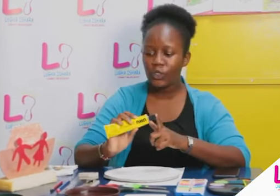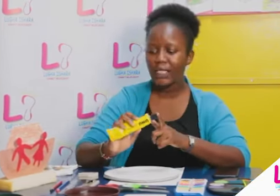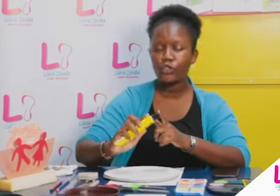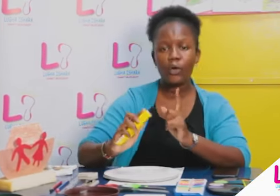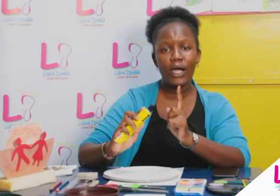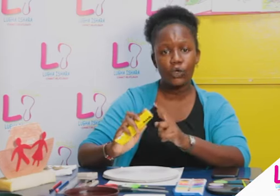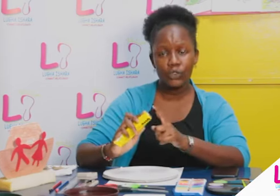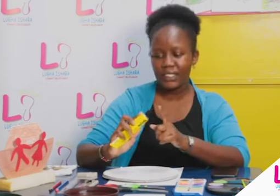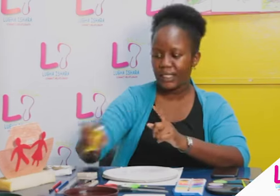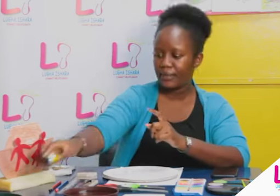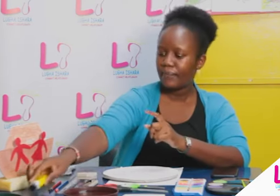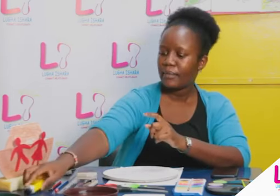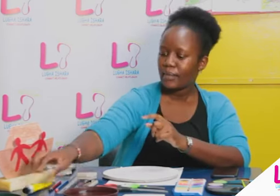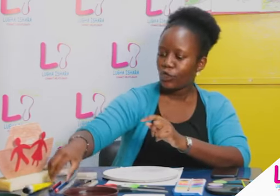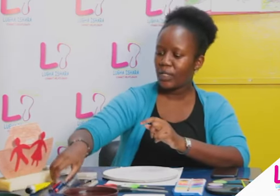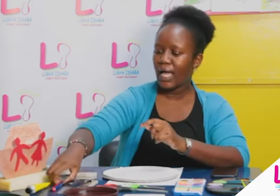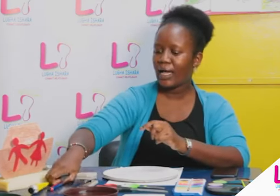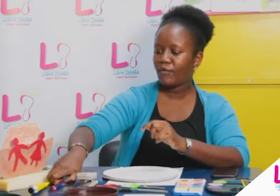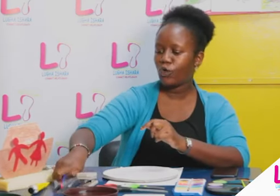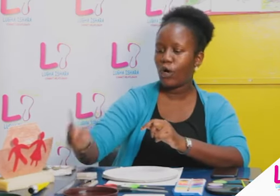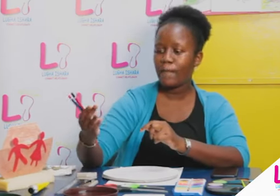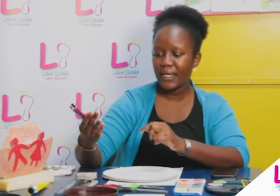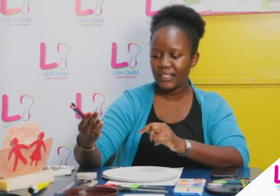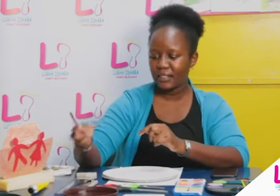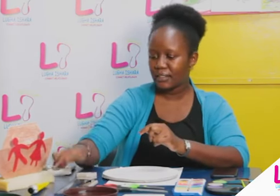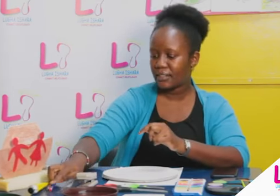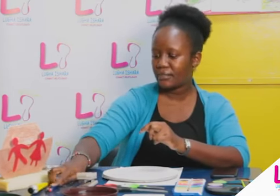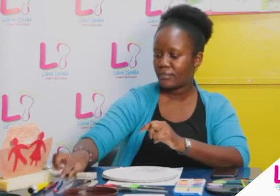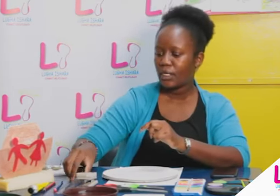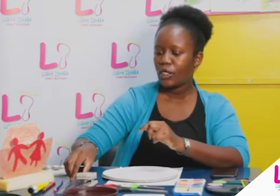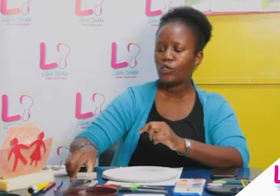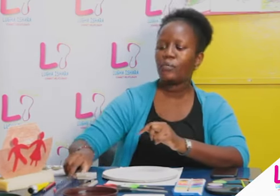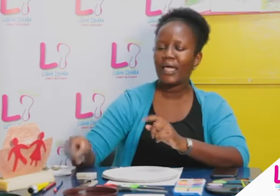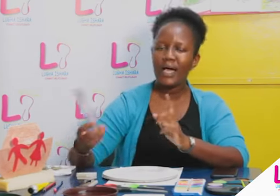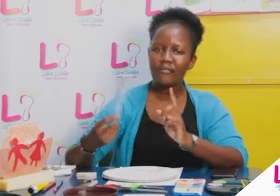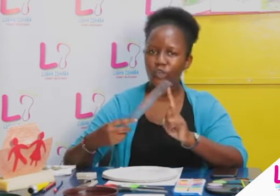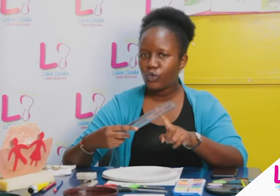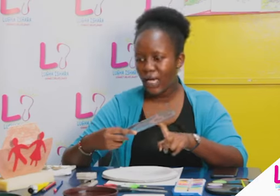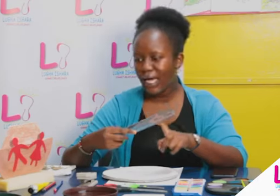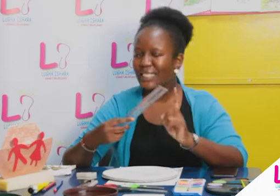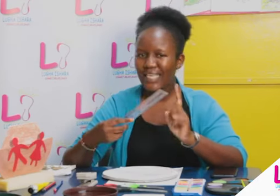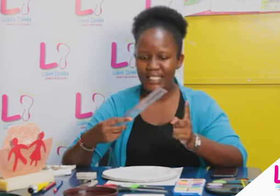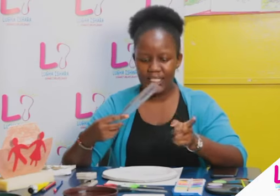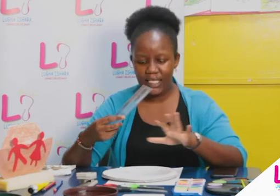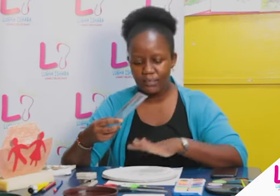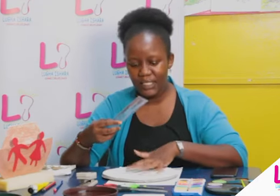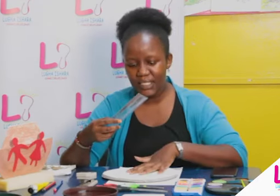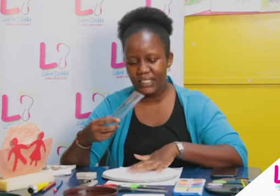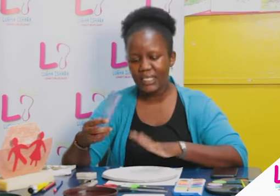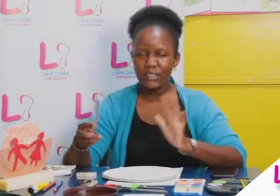get you a glue stick. You will have your pencils. You may have your ruler just in case, but in this case,